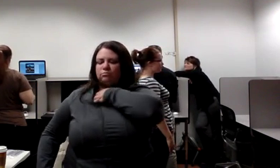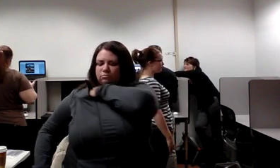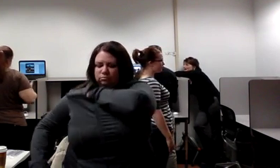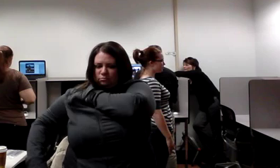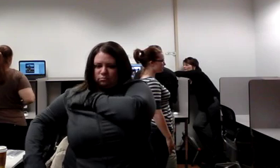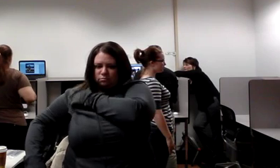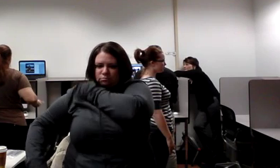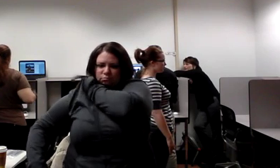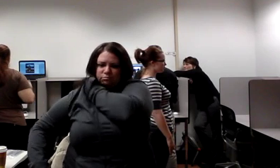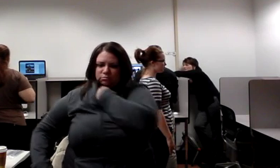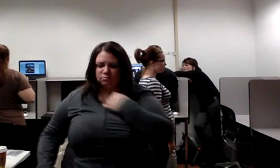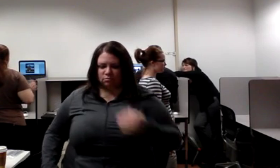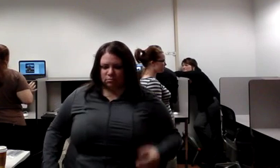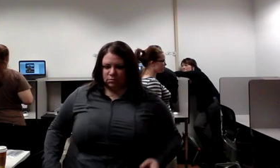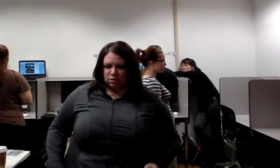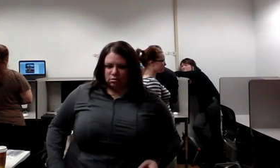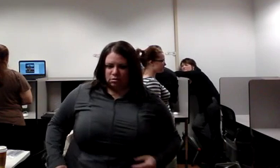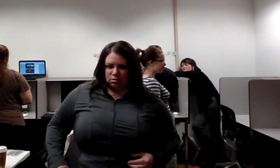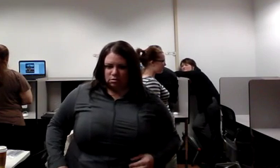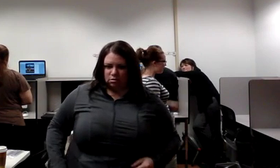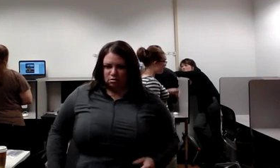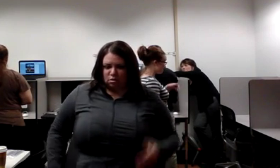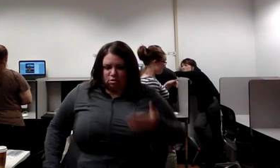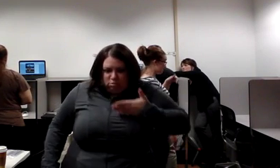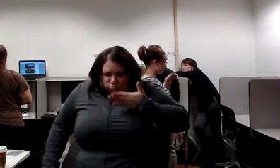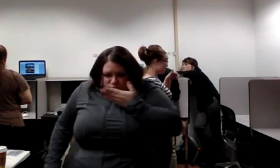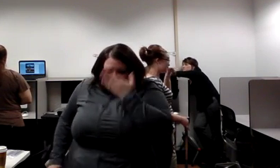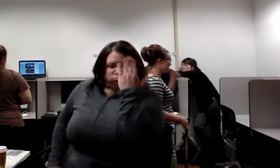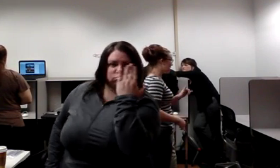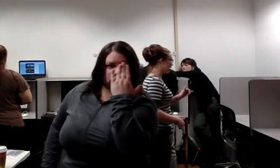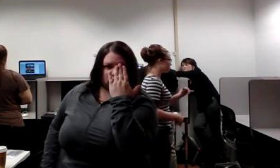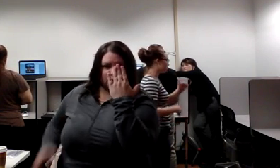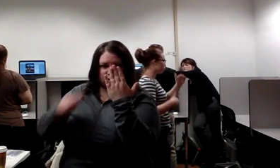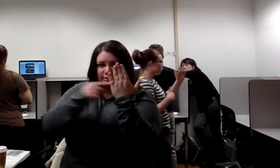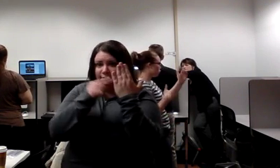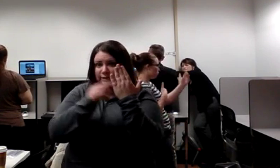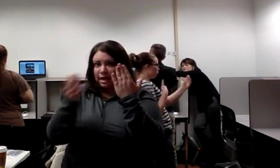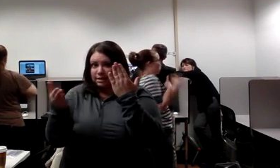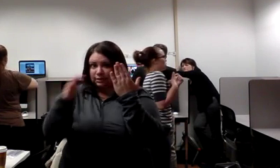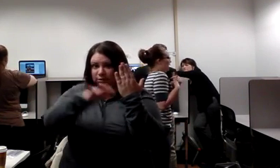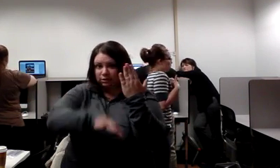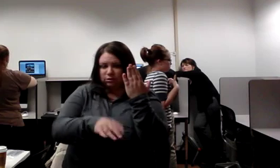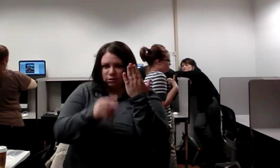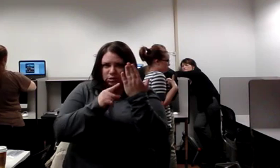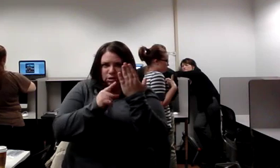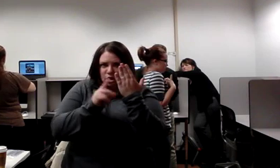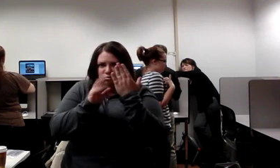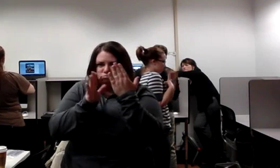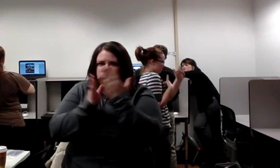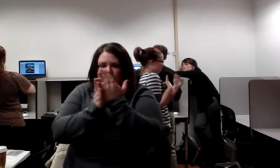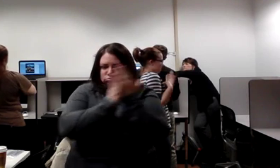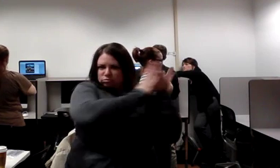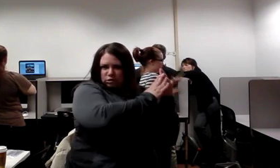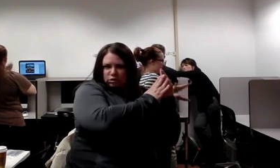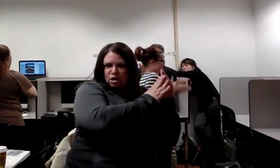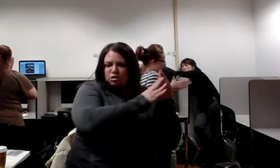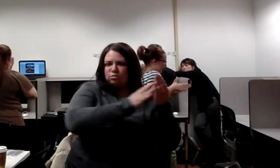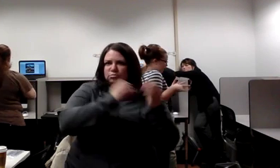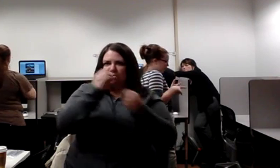I'm a proud mama. This was the closest I've been to facing death, and I hope it's the closest I get for a few more decades. Having lived through